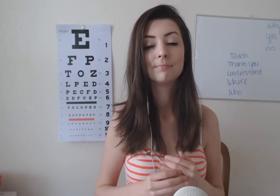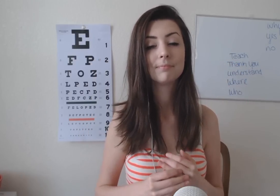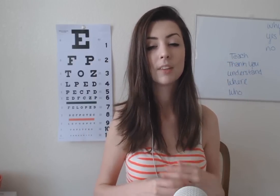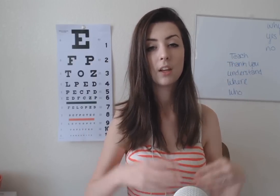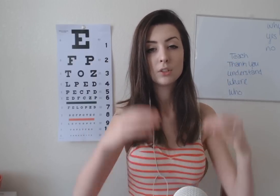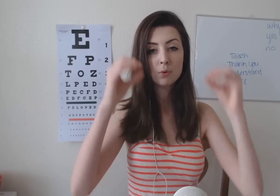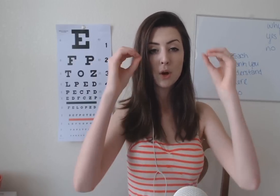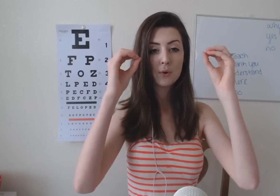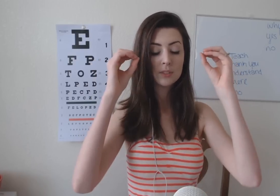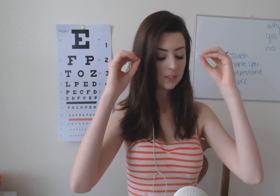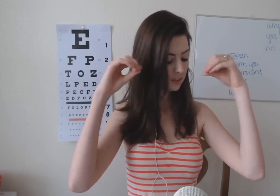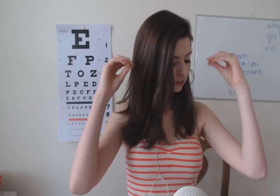2 O's.